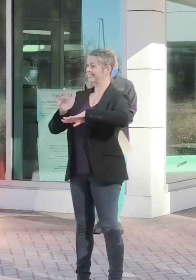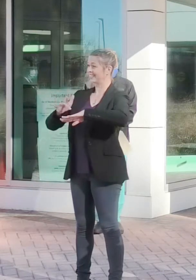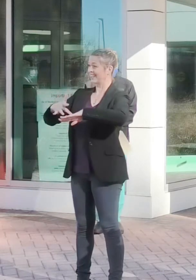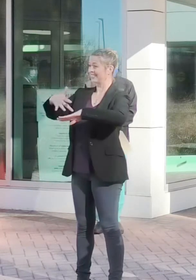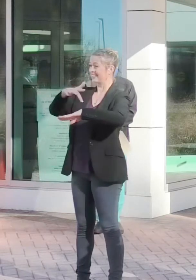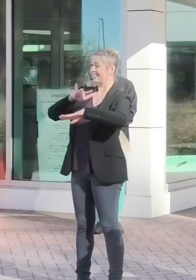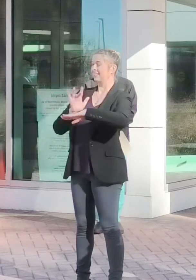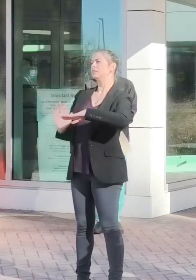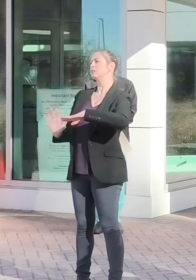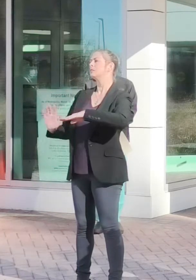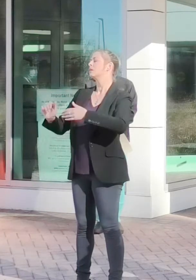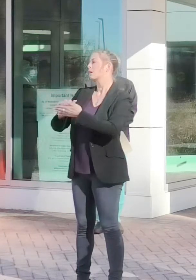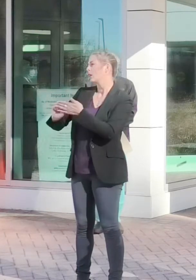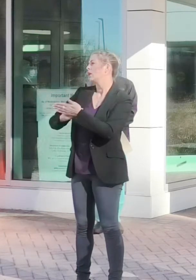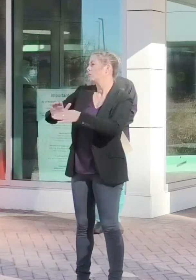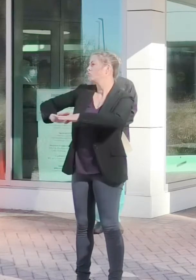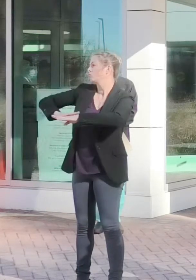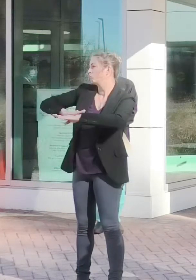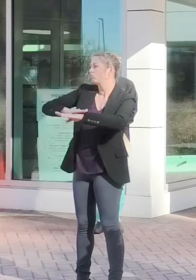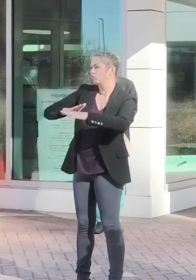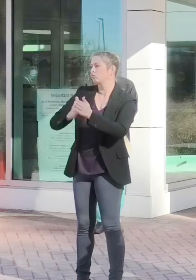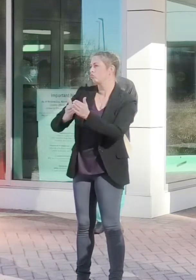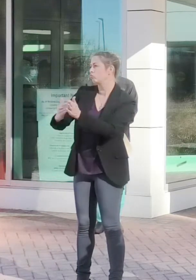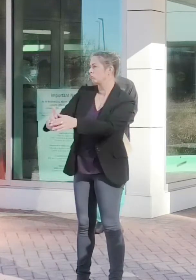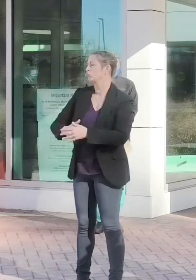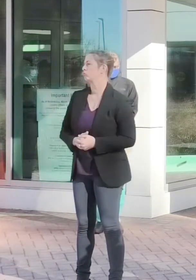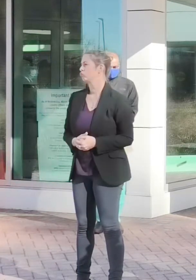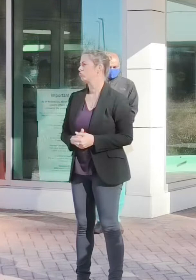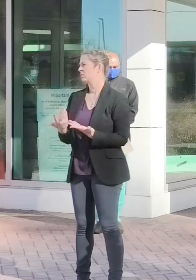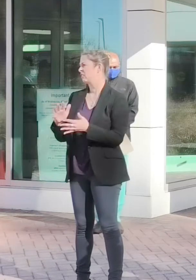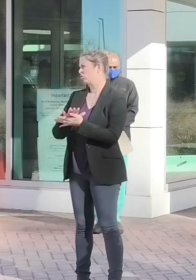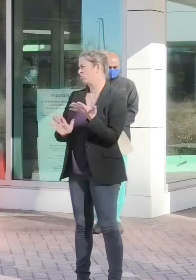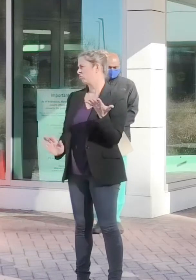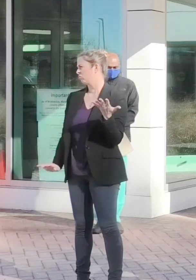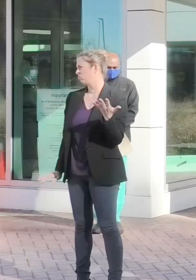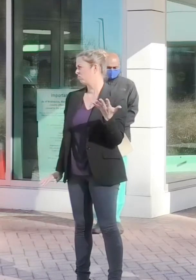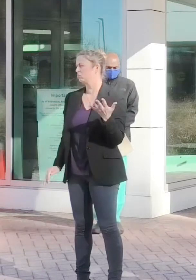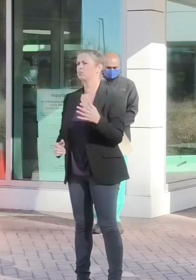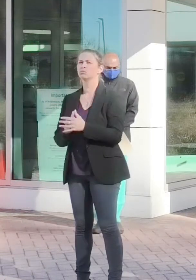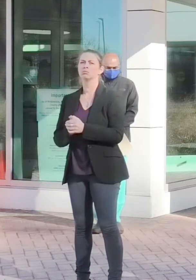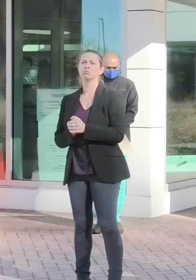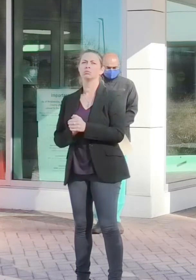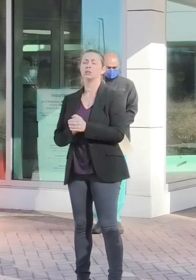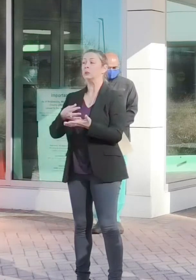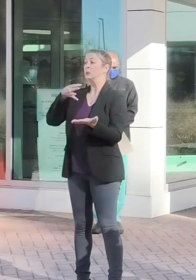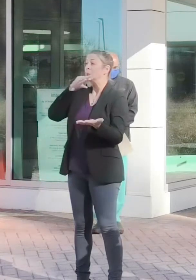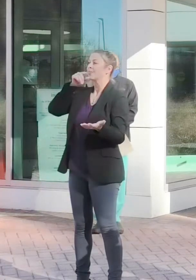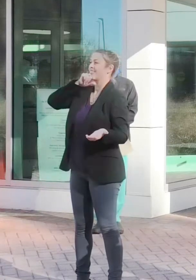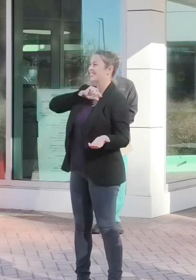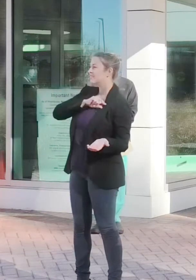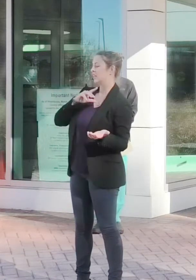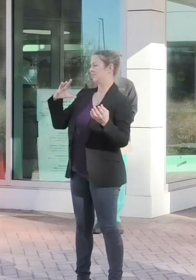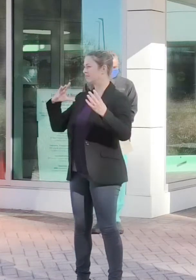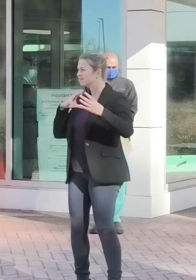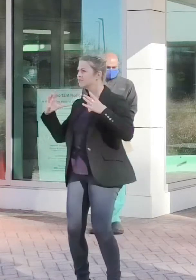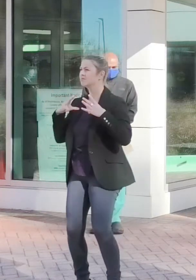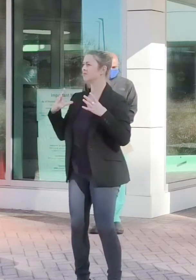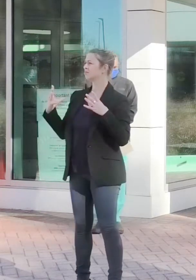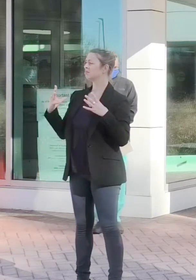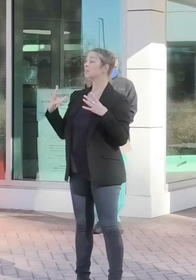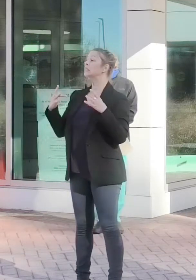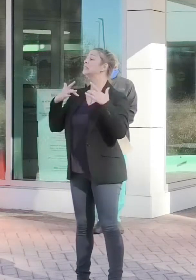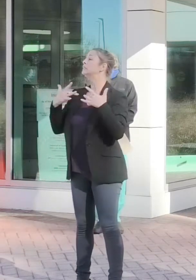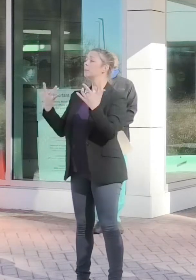The holidays are almost here. Thanksgiving is a time many share with extended family and